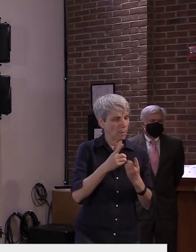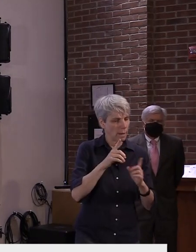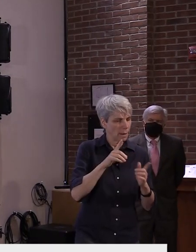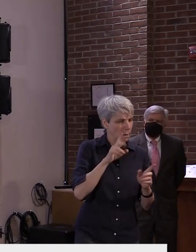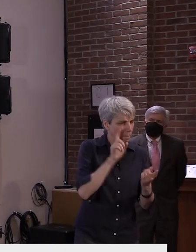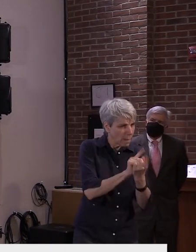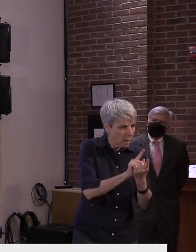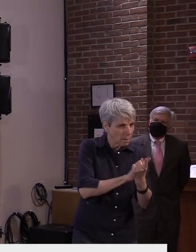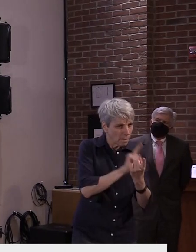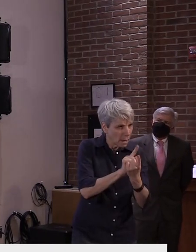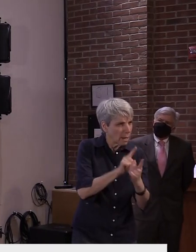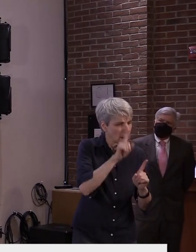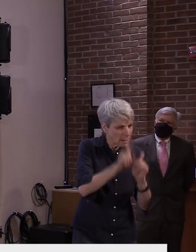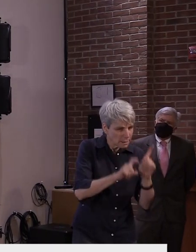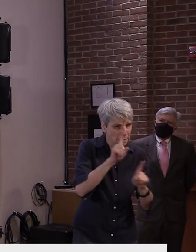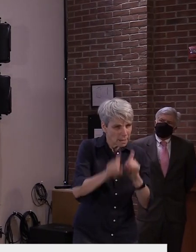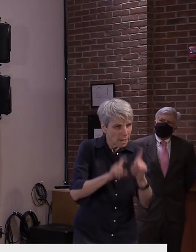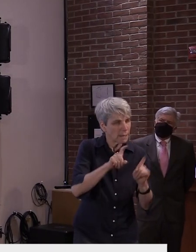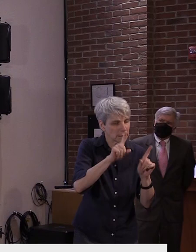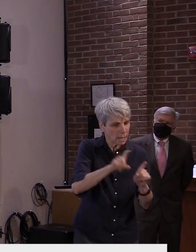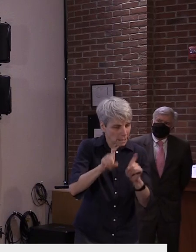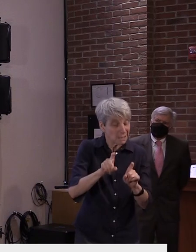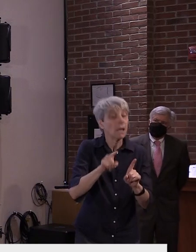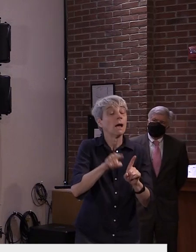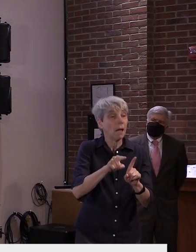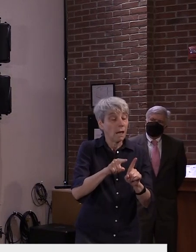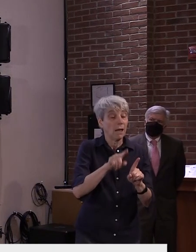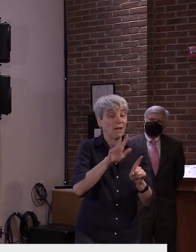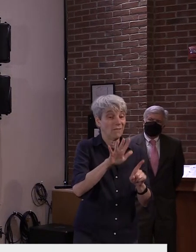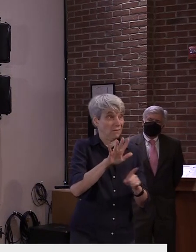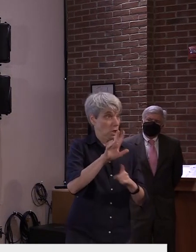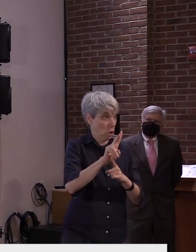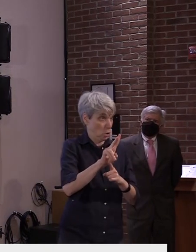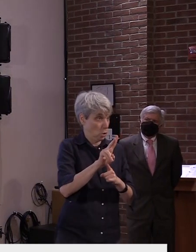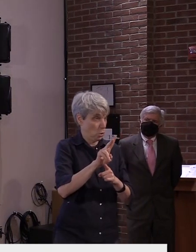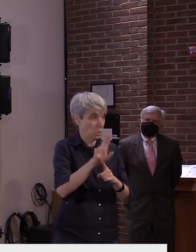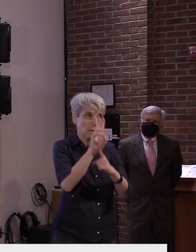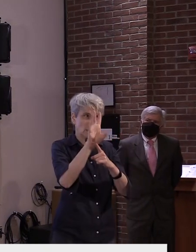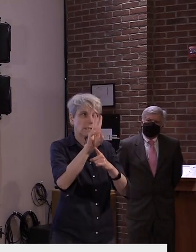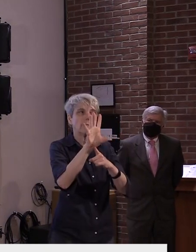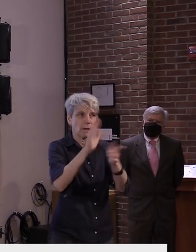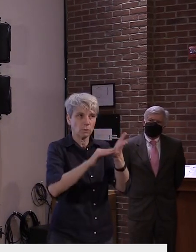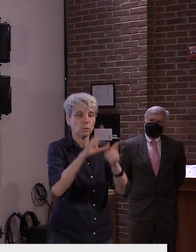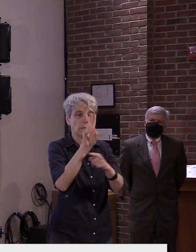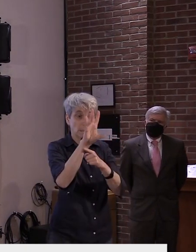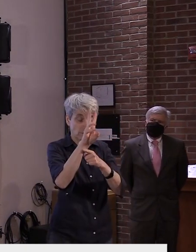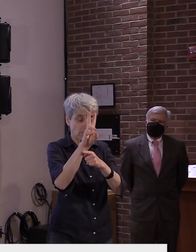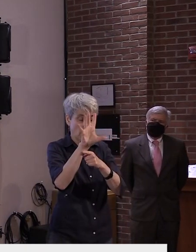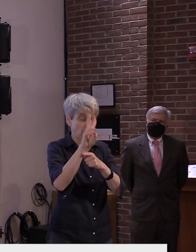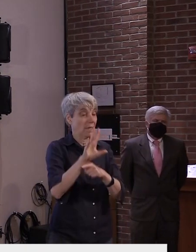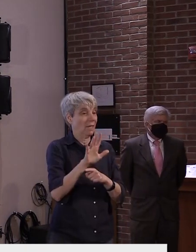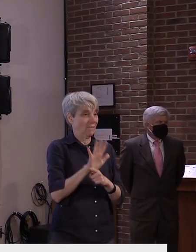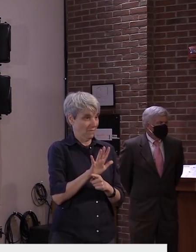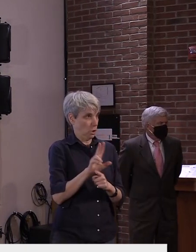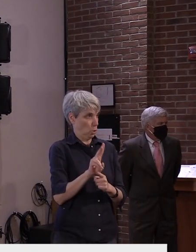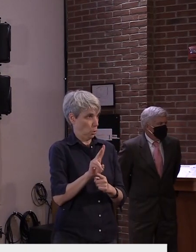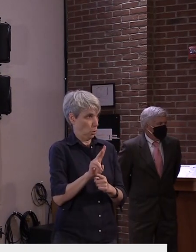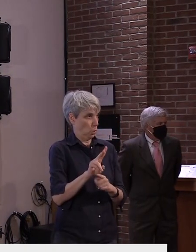have subsequent PCR testing data on 52 of the 65, or 80%.